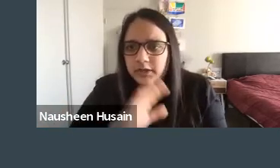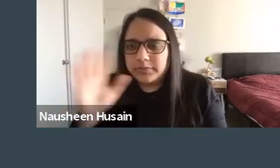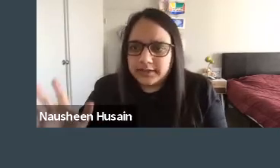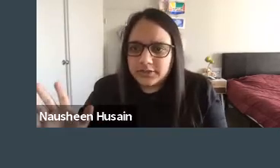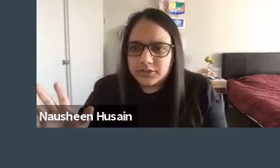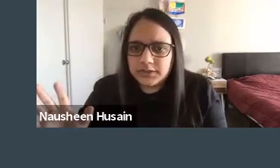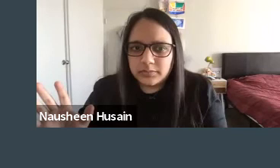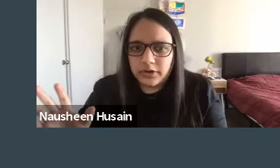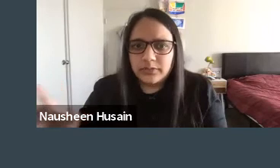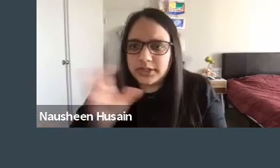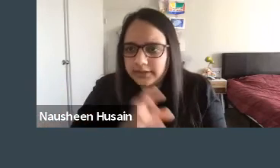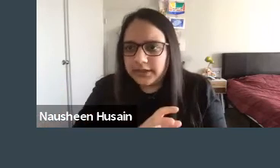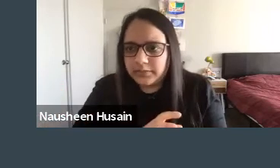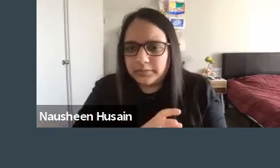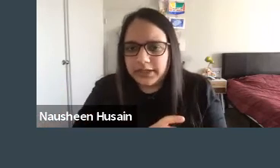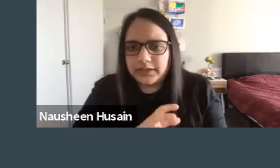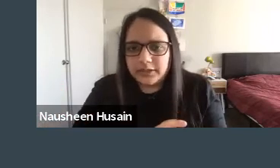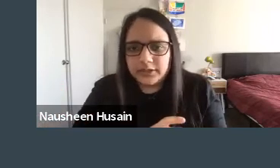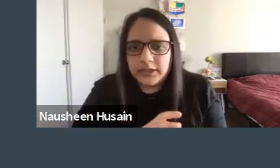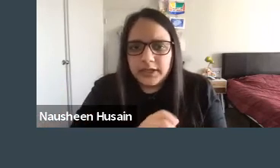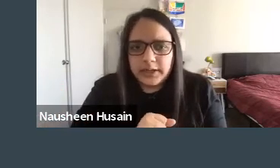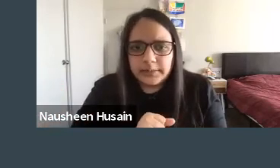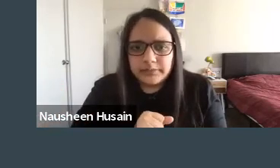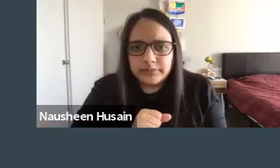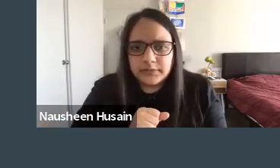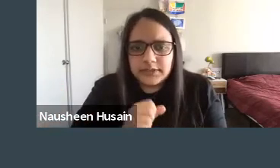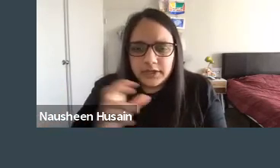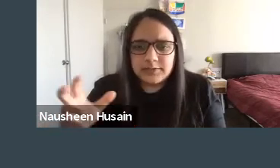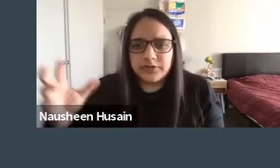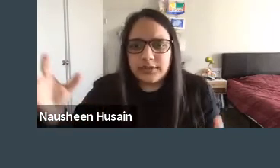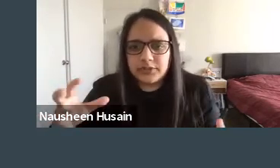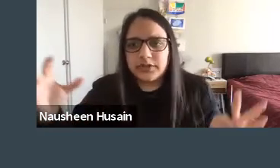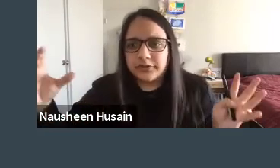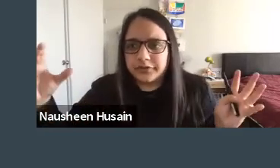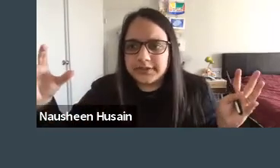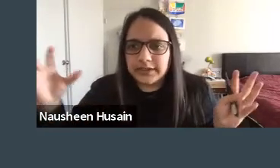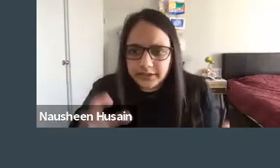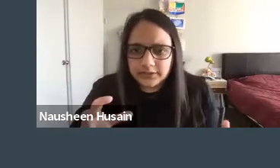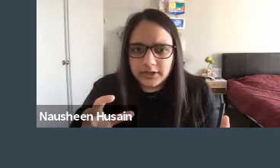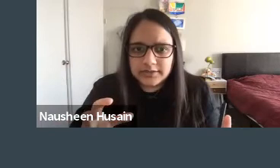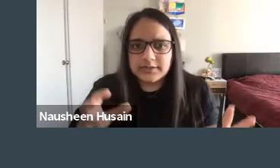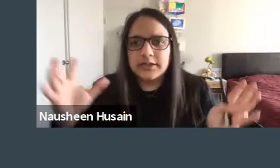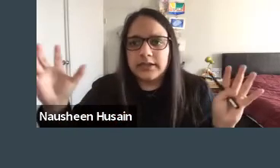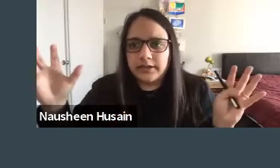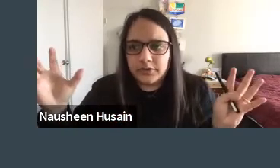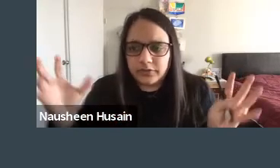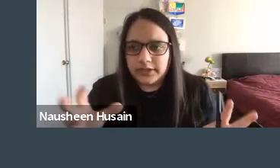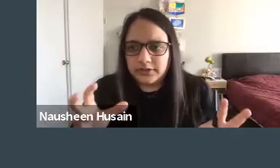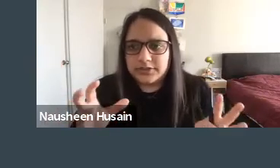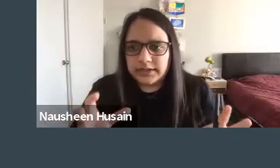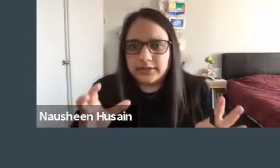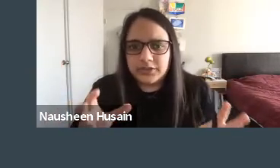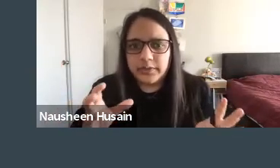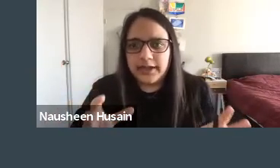comes to complex issues abroad, which I think can be applied here. He talks about the need to kind of first connect the dots and create